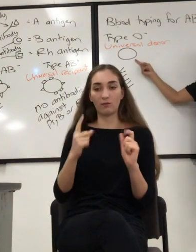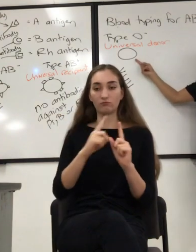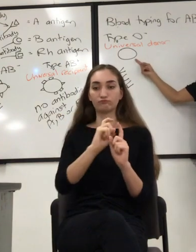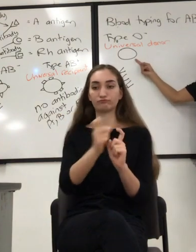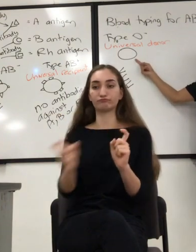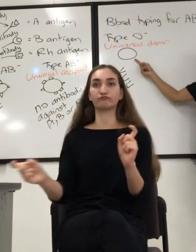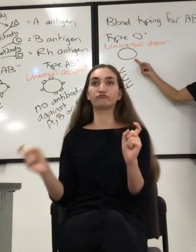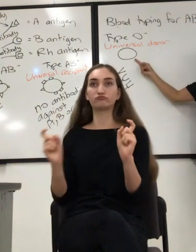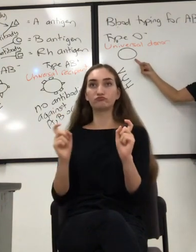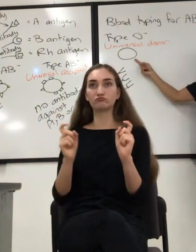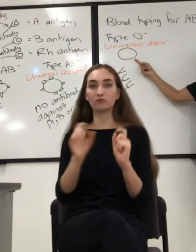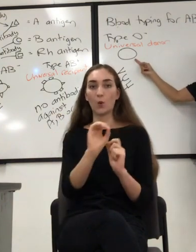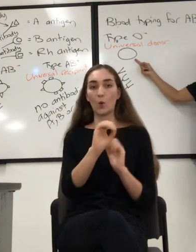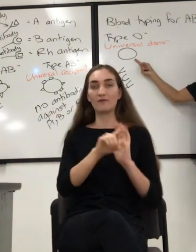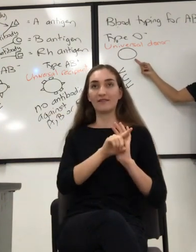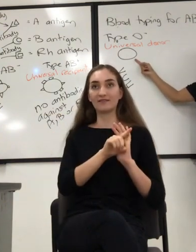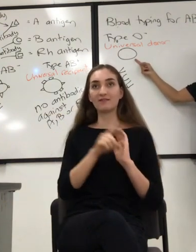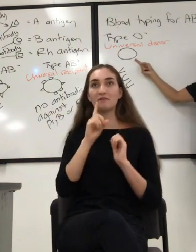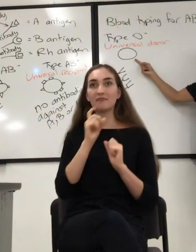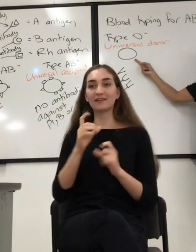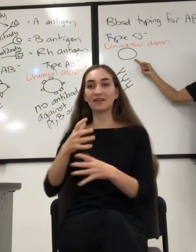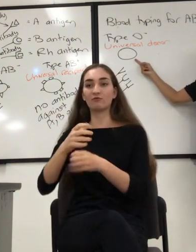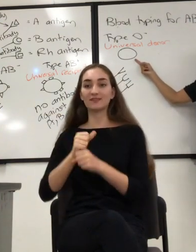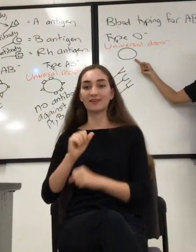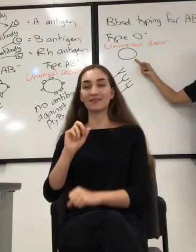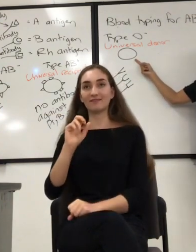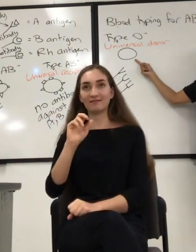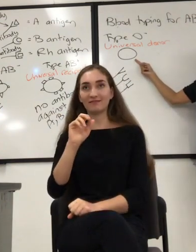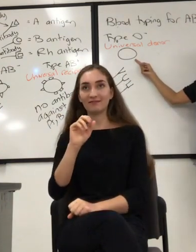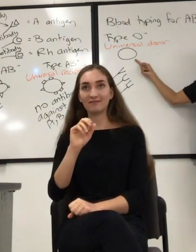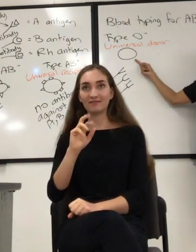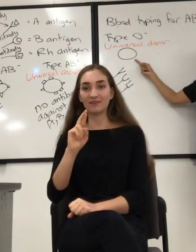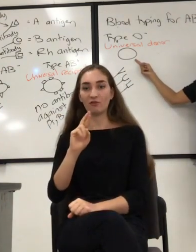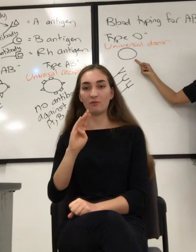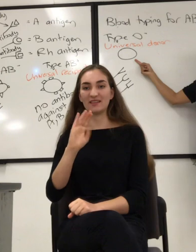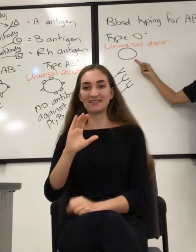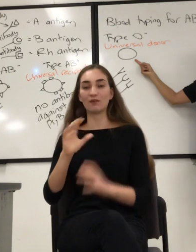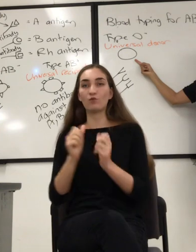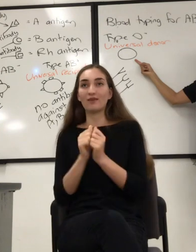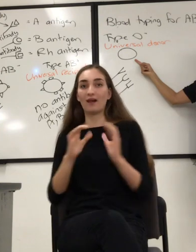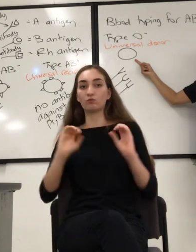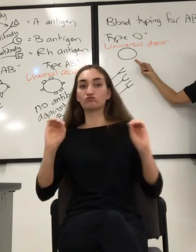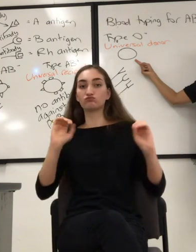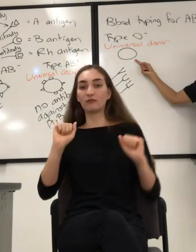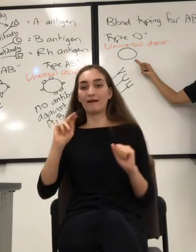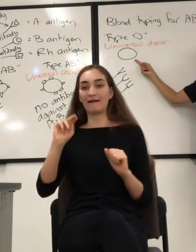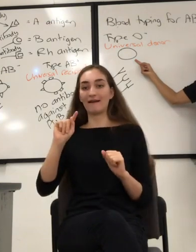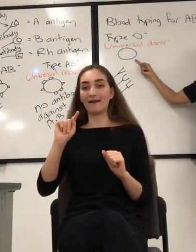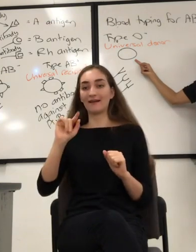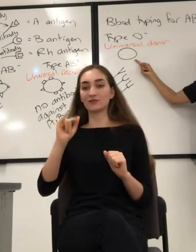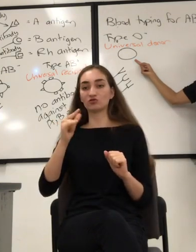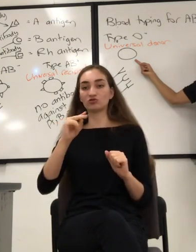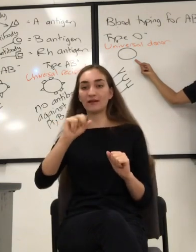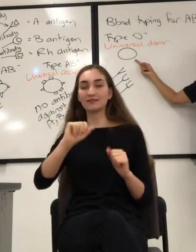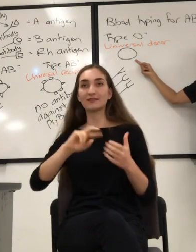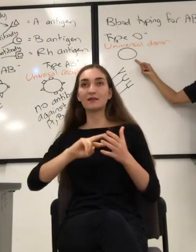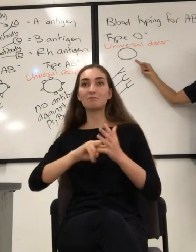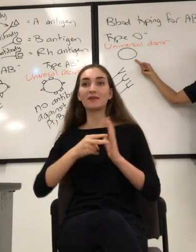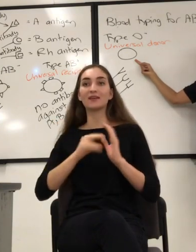receive this RBC with no antigens on it, or at least AB or Rh, there's no